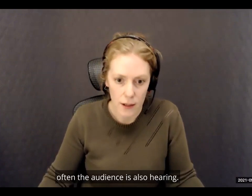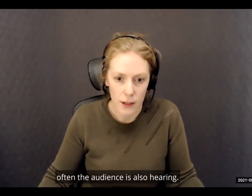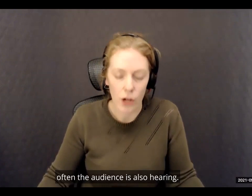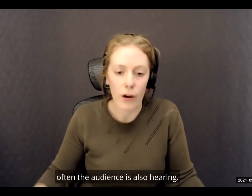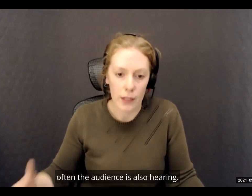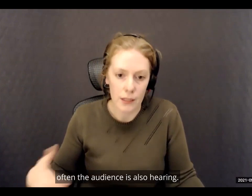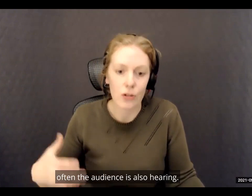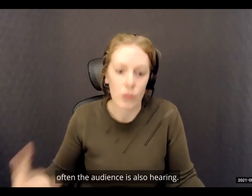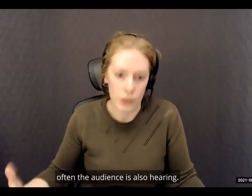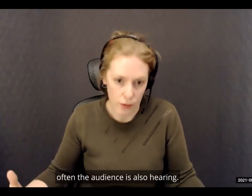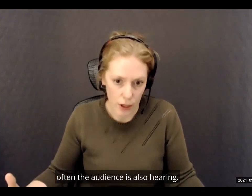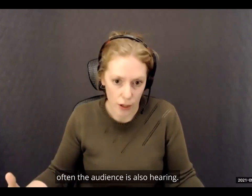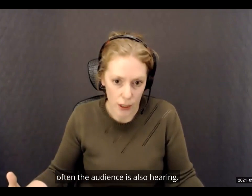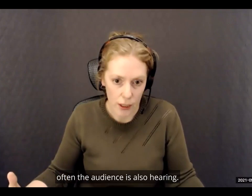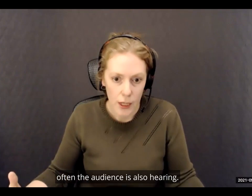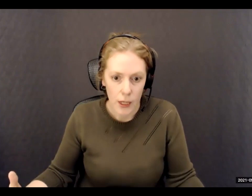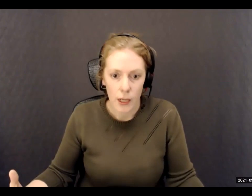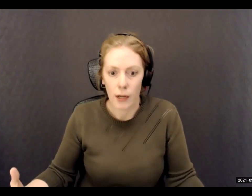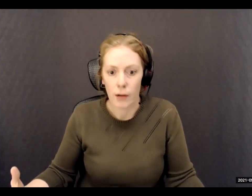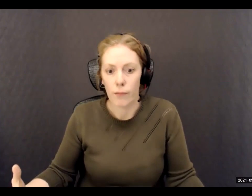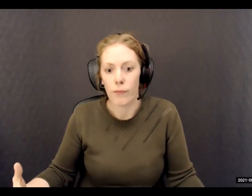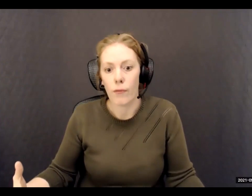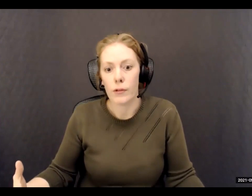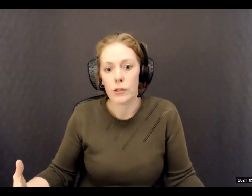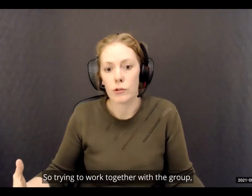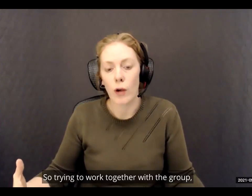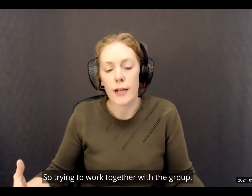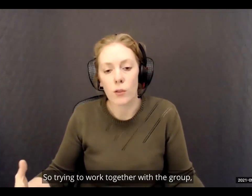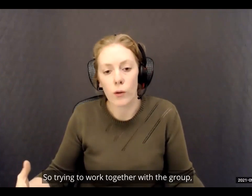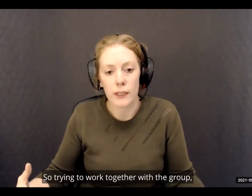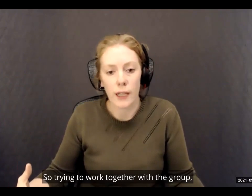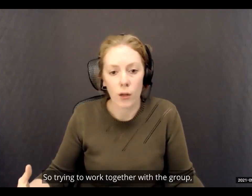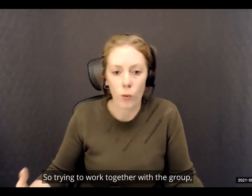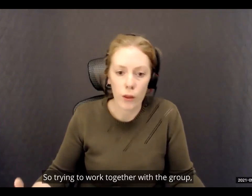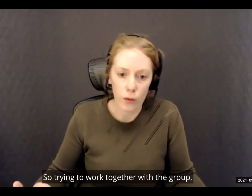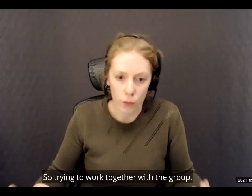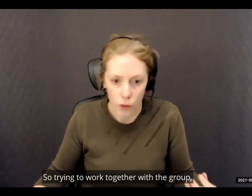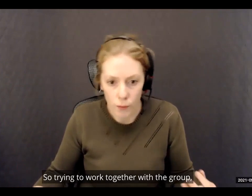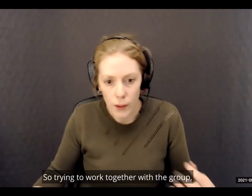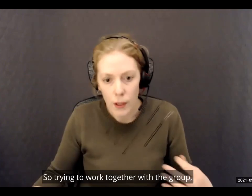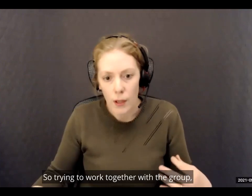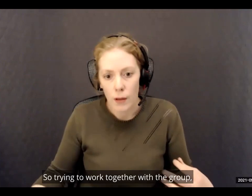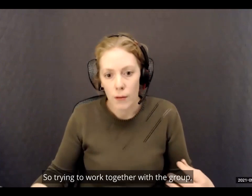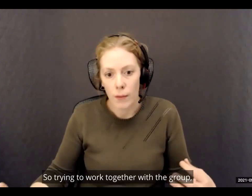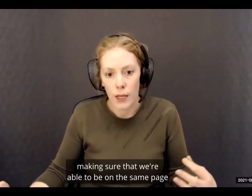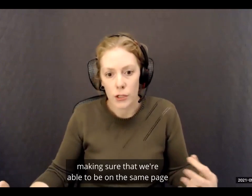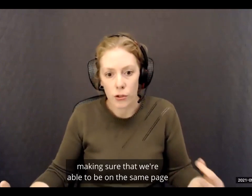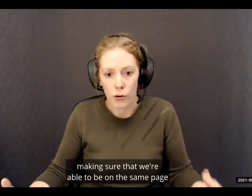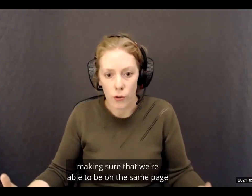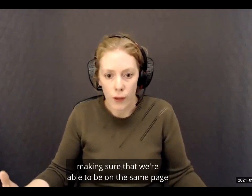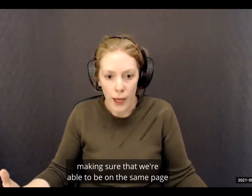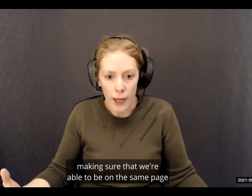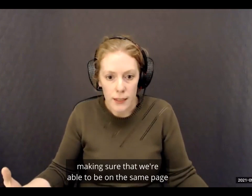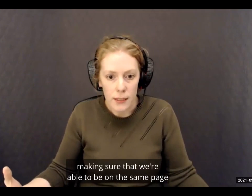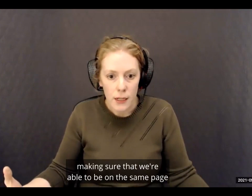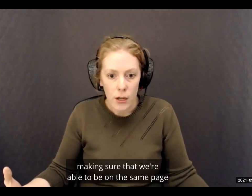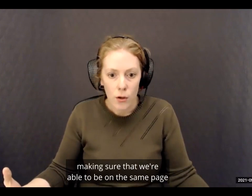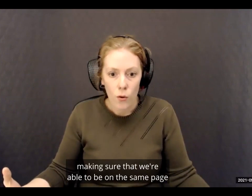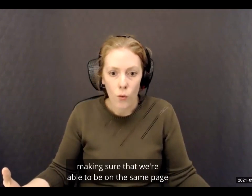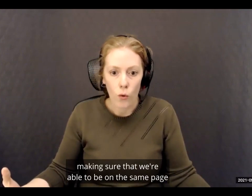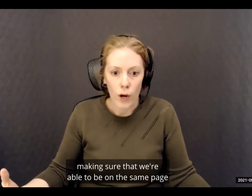often the audience is also hearing. So trying to work together with the group, making sure